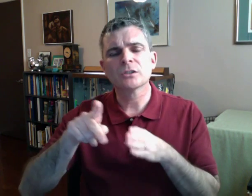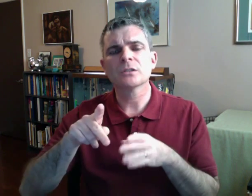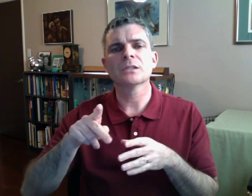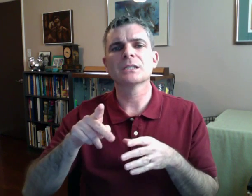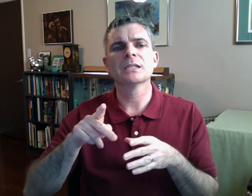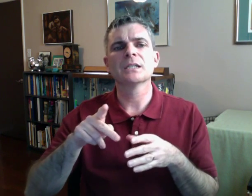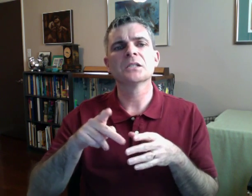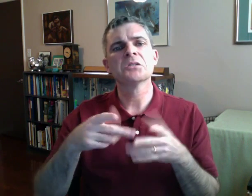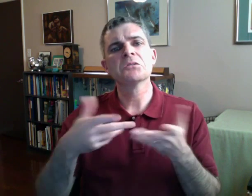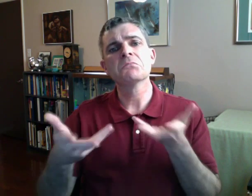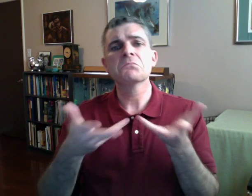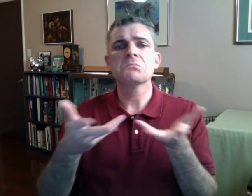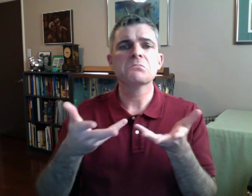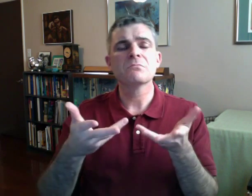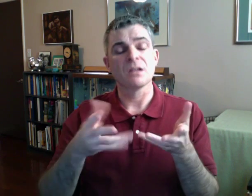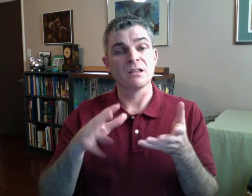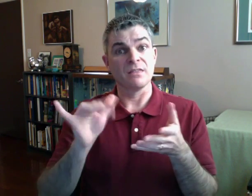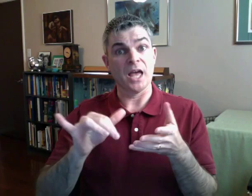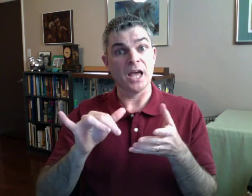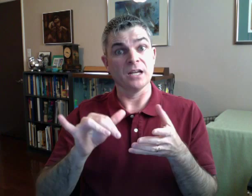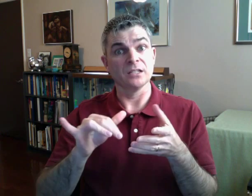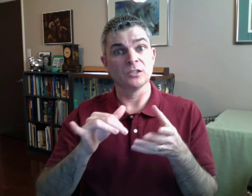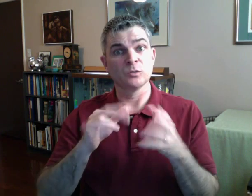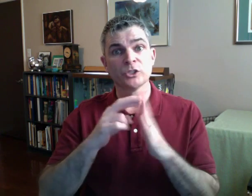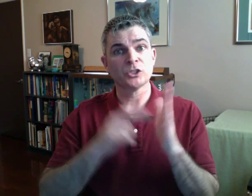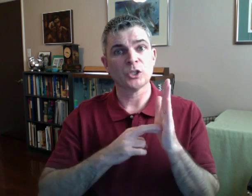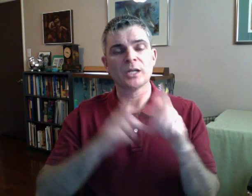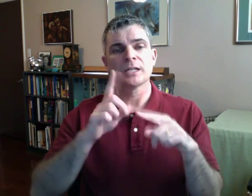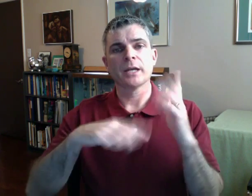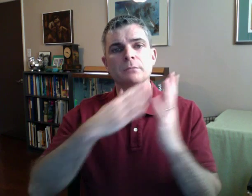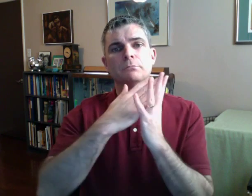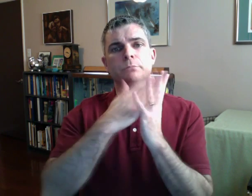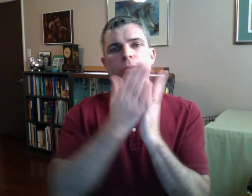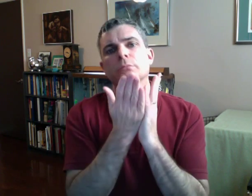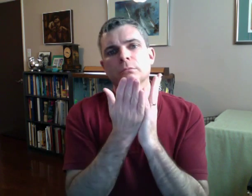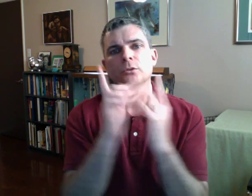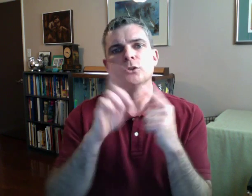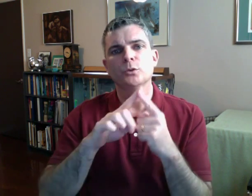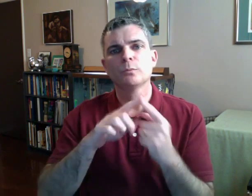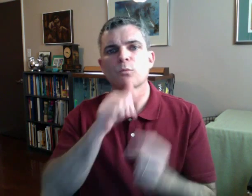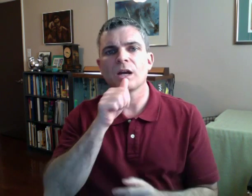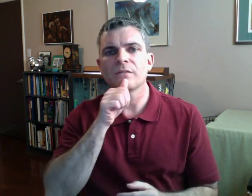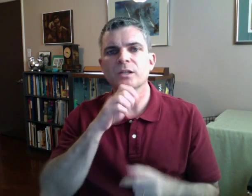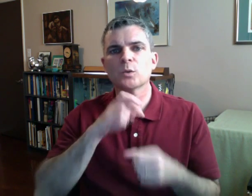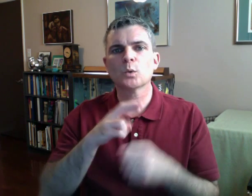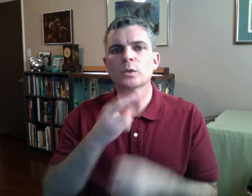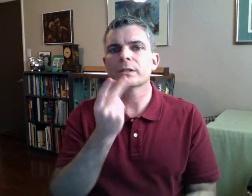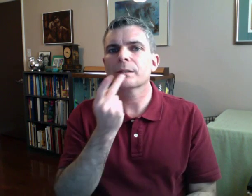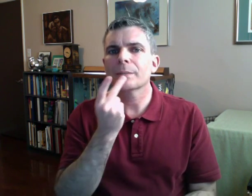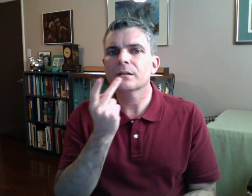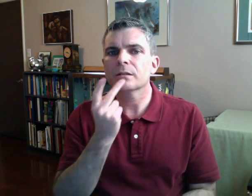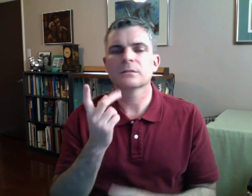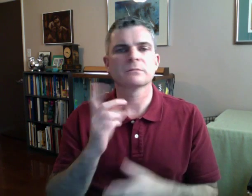the private or intimate register without violating societal norms. Likewise, a husband and wife who usually